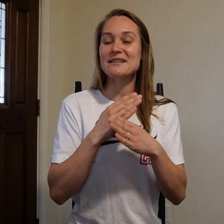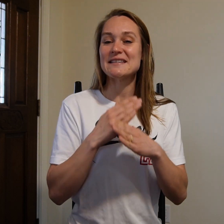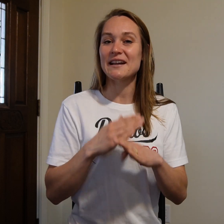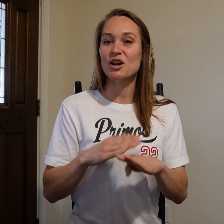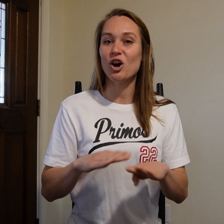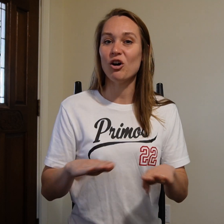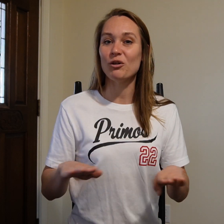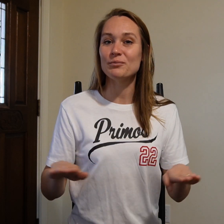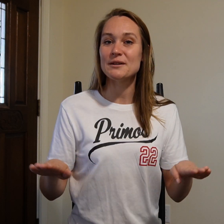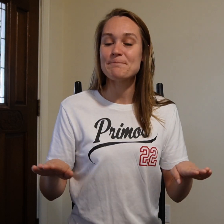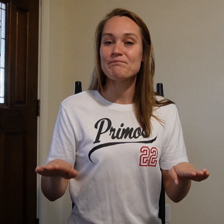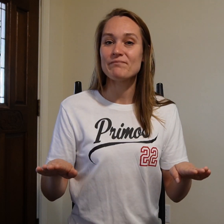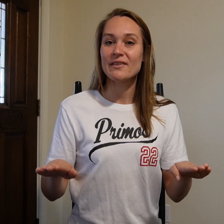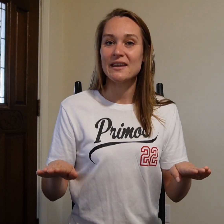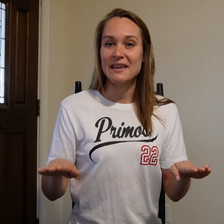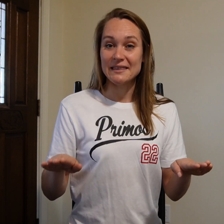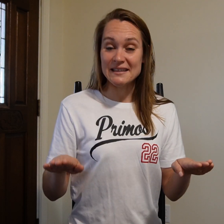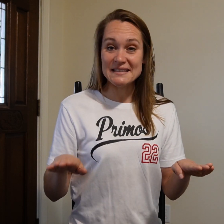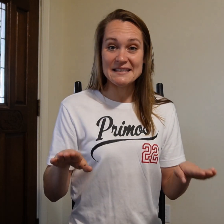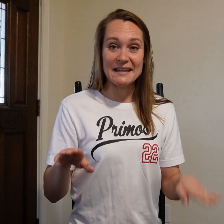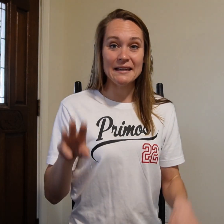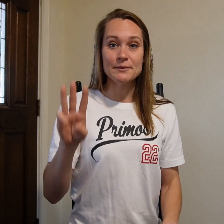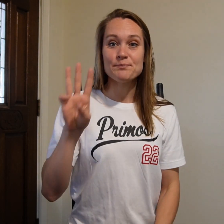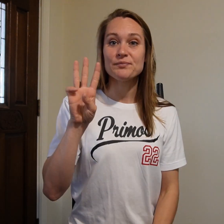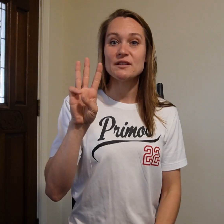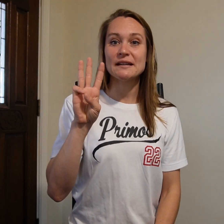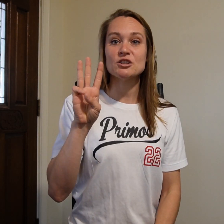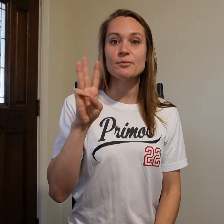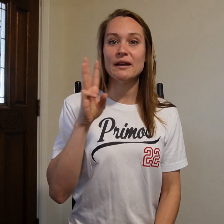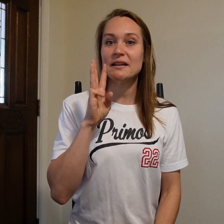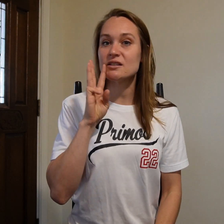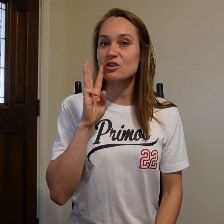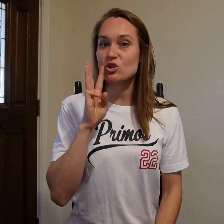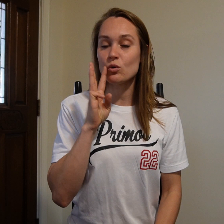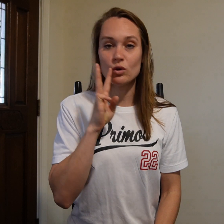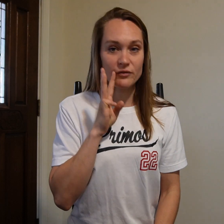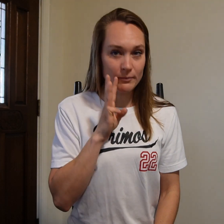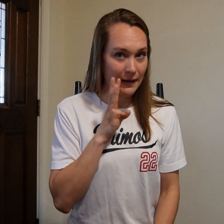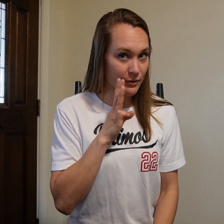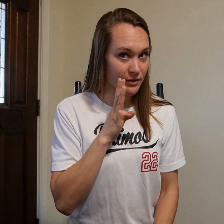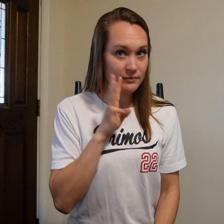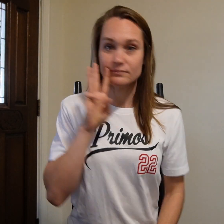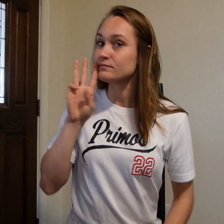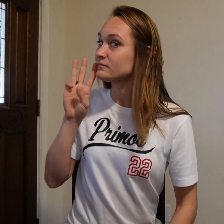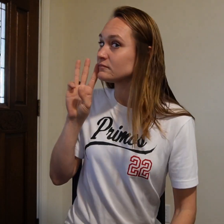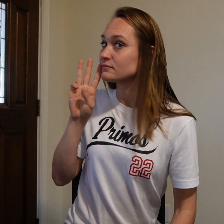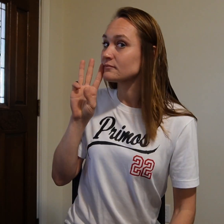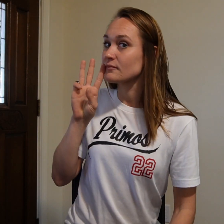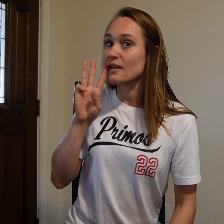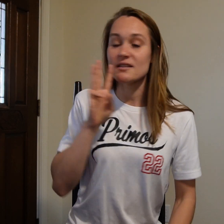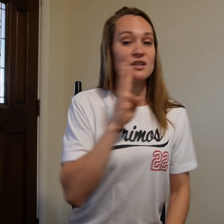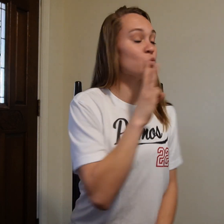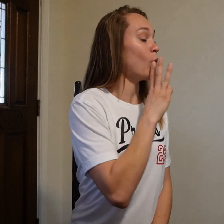that calmed. The sea. Take your W hand and touch the corner of your mouth. This is